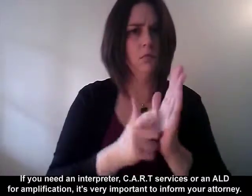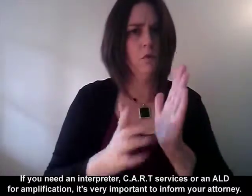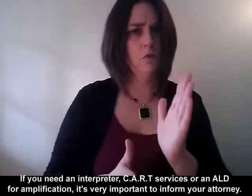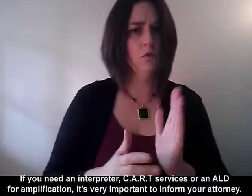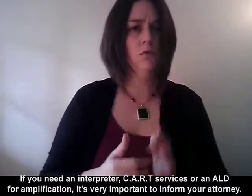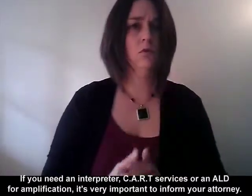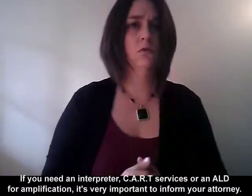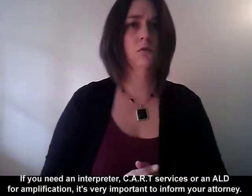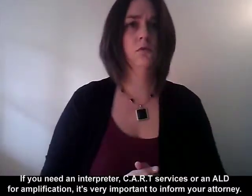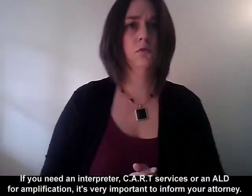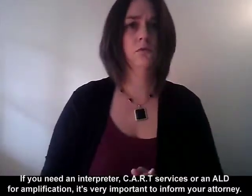attorney.